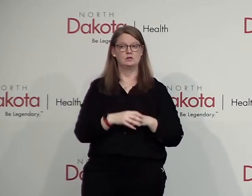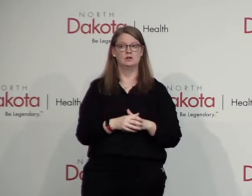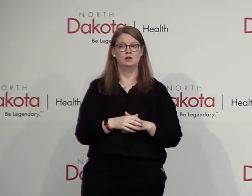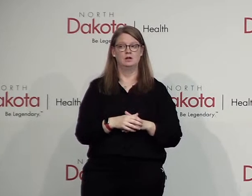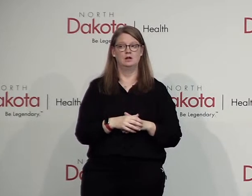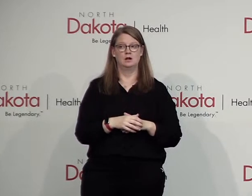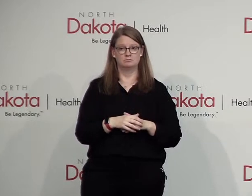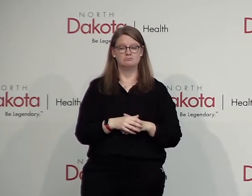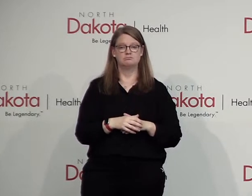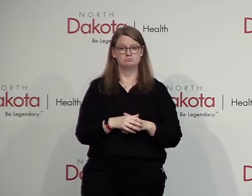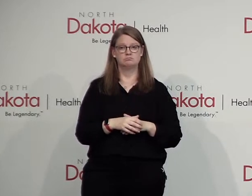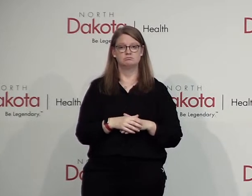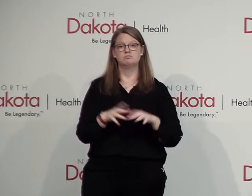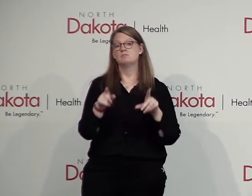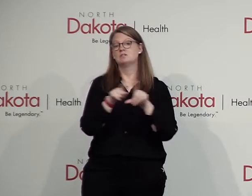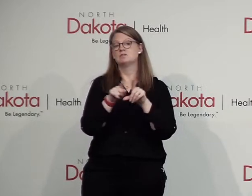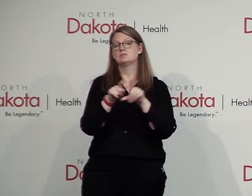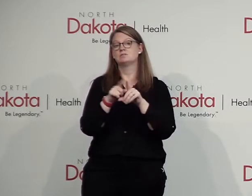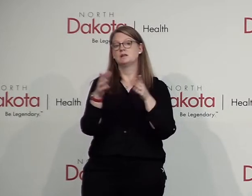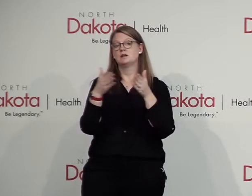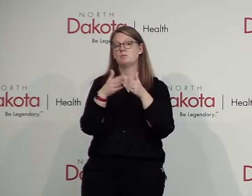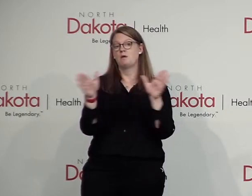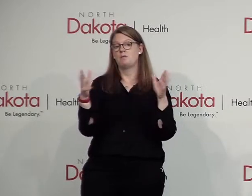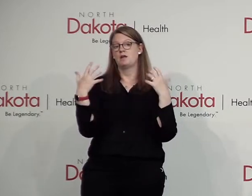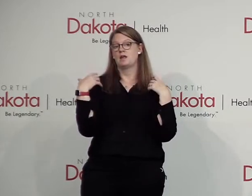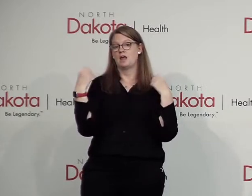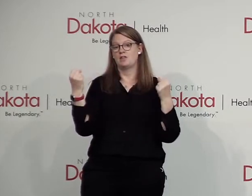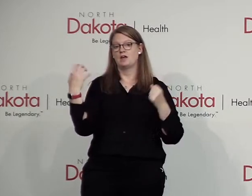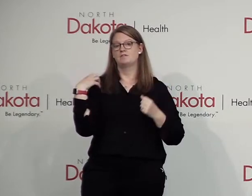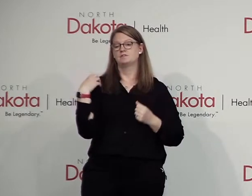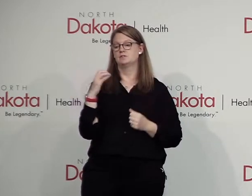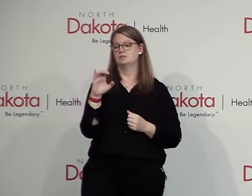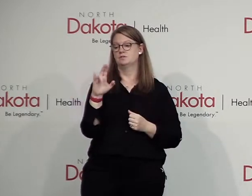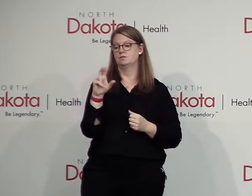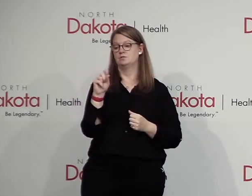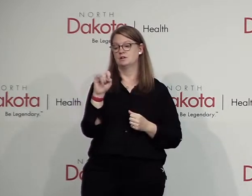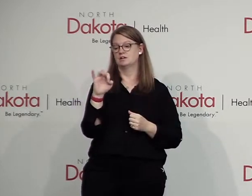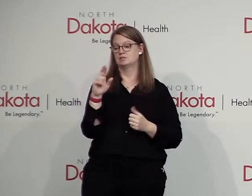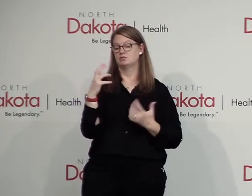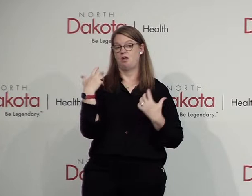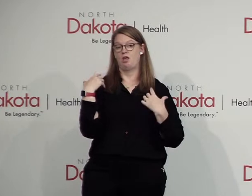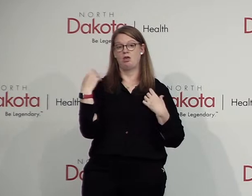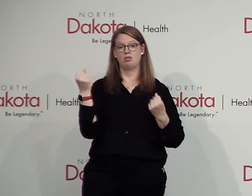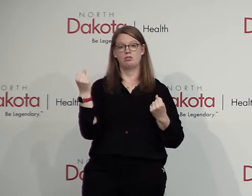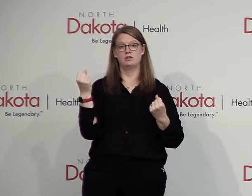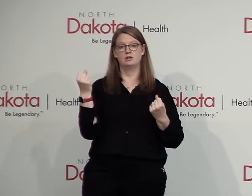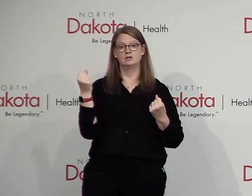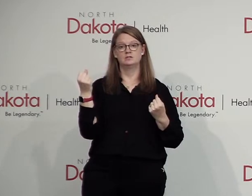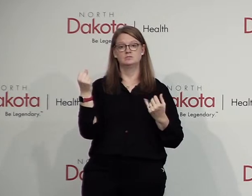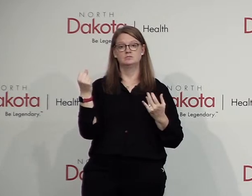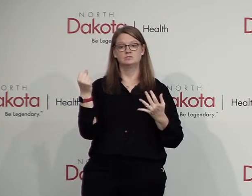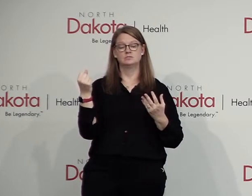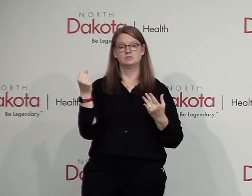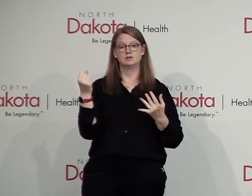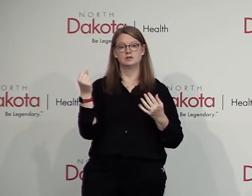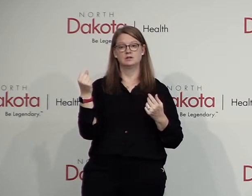great deal of that time, I've also been a public health officer through Custer Health, which is, again, as